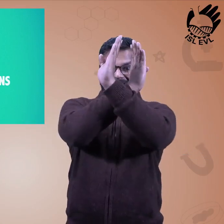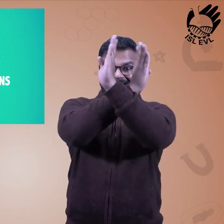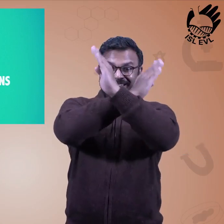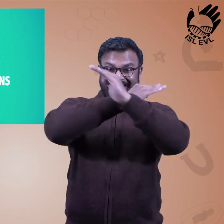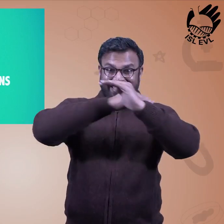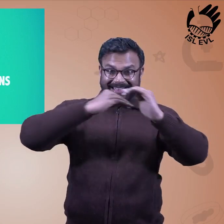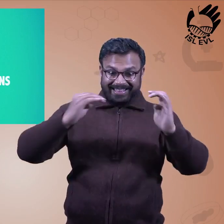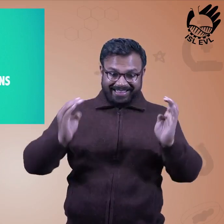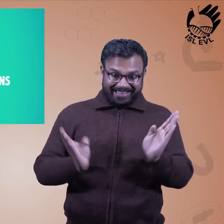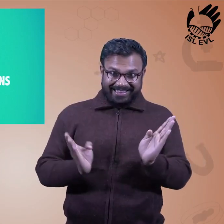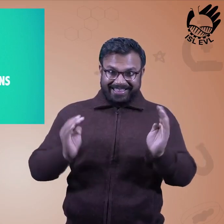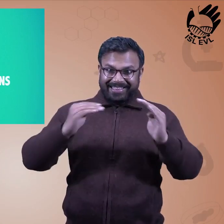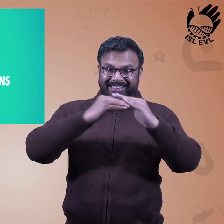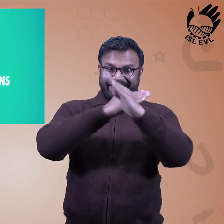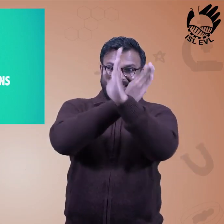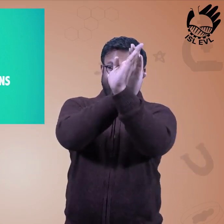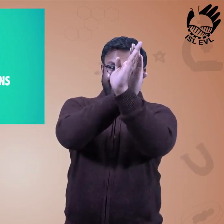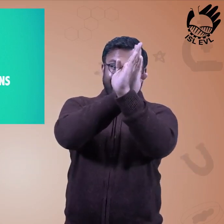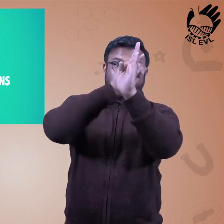The long DNA thread